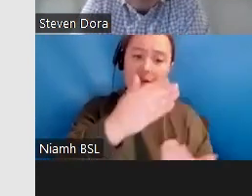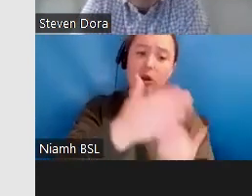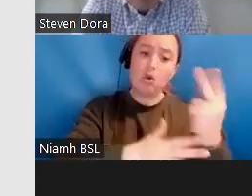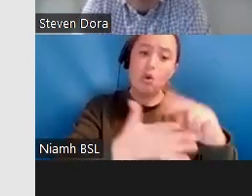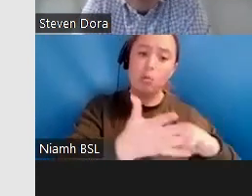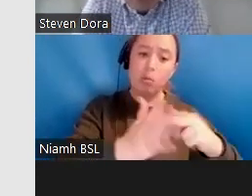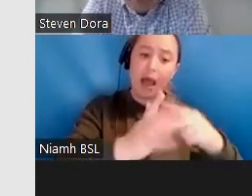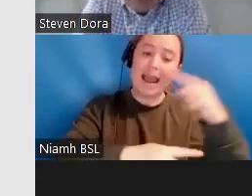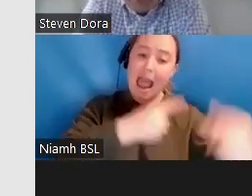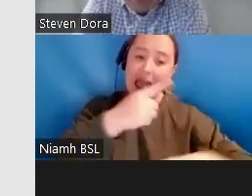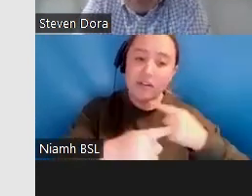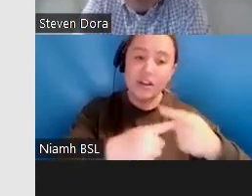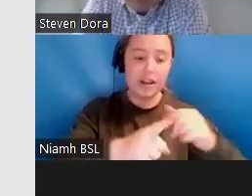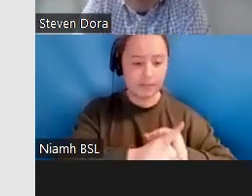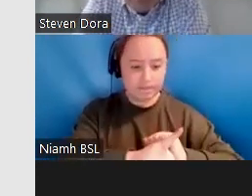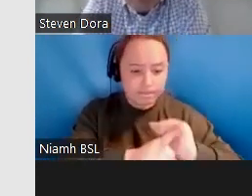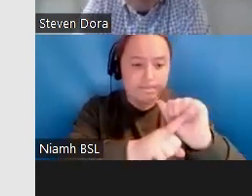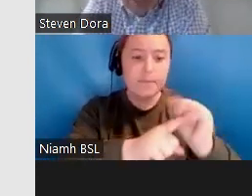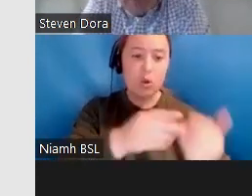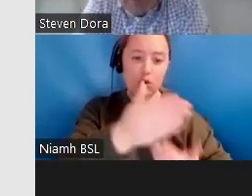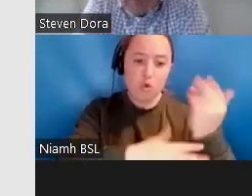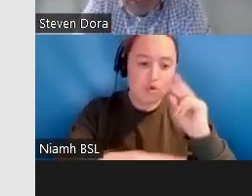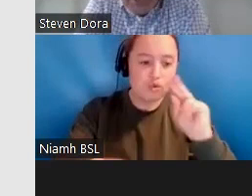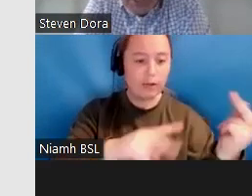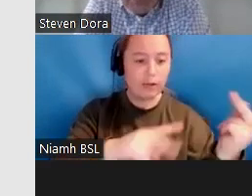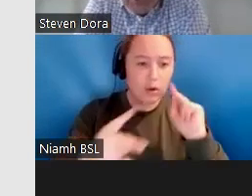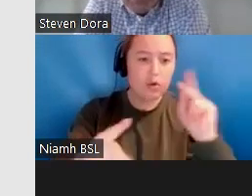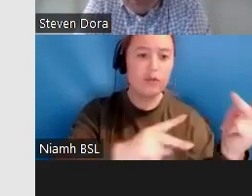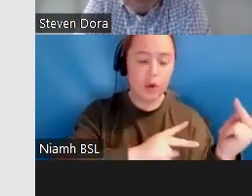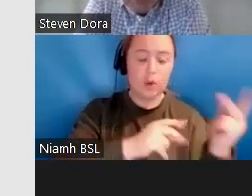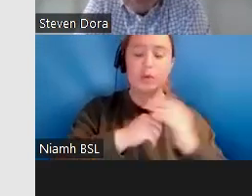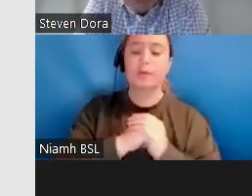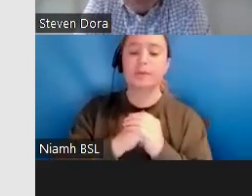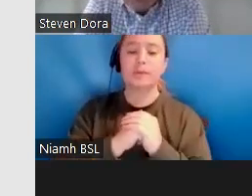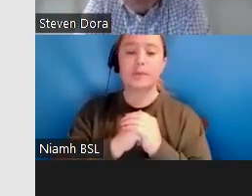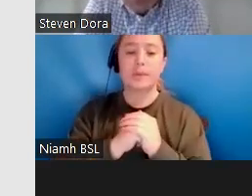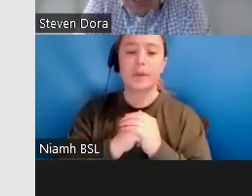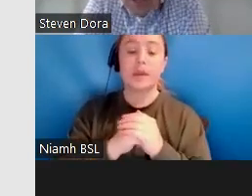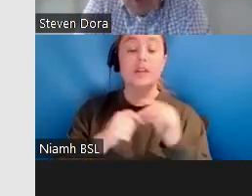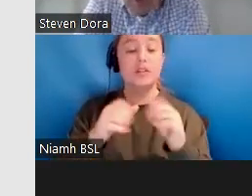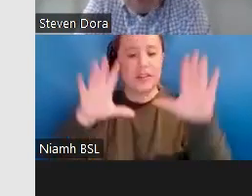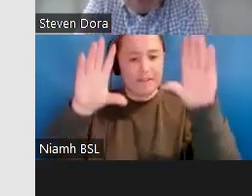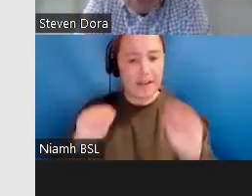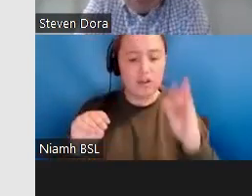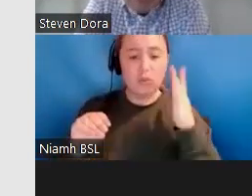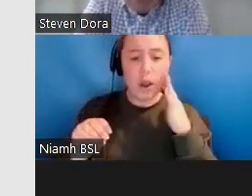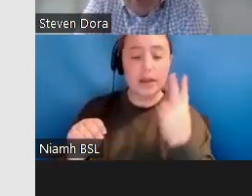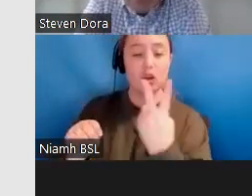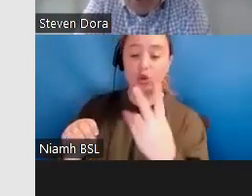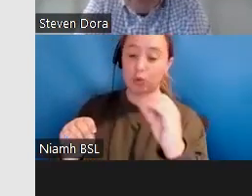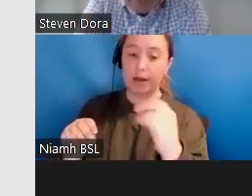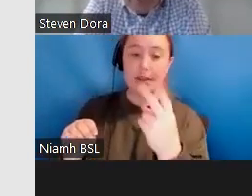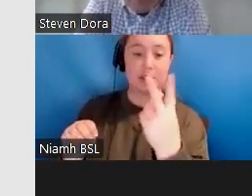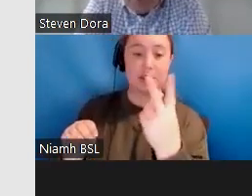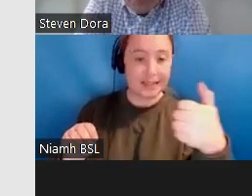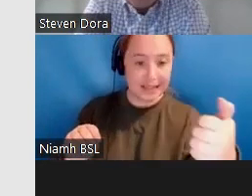do, or whether a longer-term plan that ran, say, to the end of the Accessible Travel Framework in 2026 represented a better use